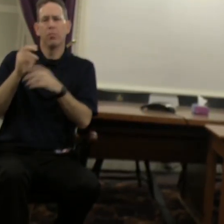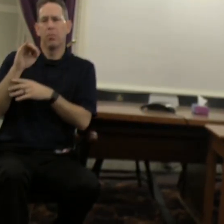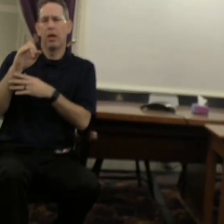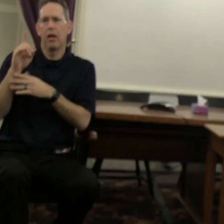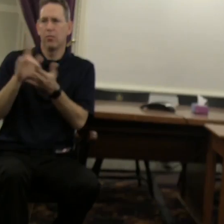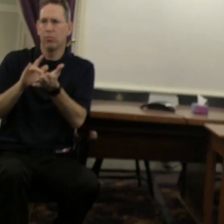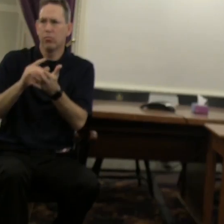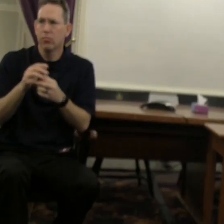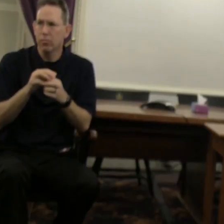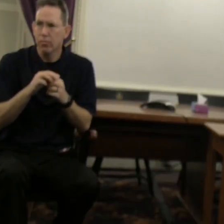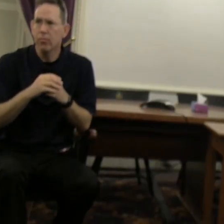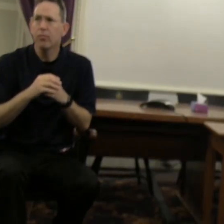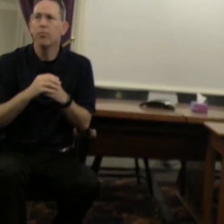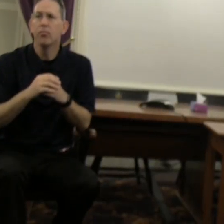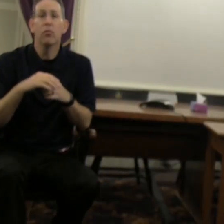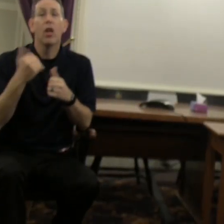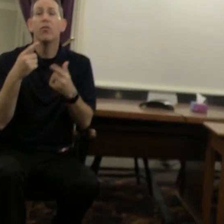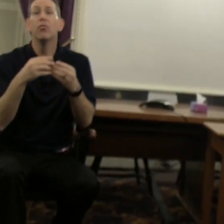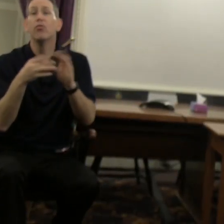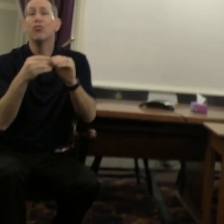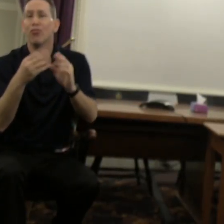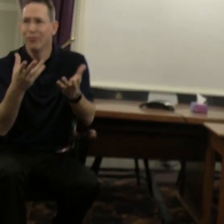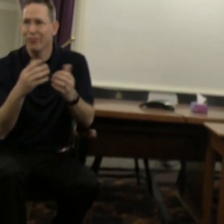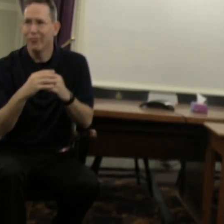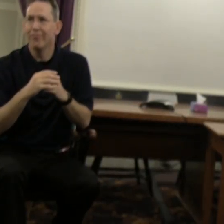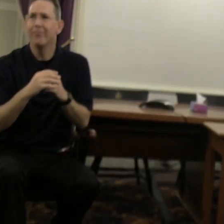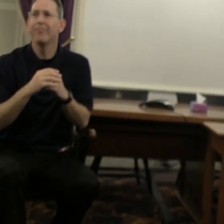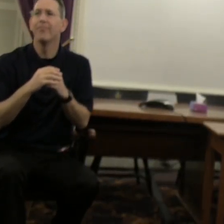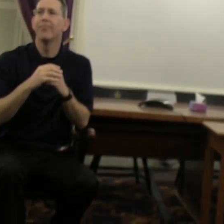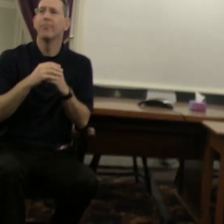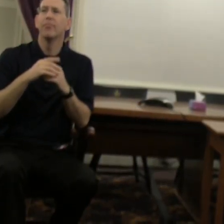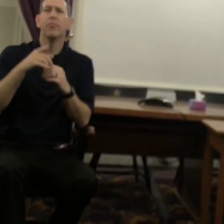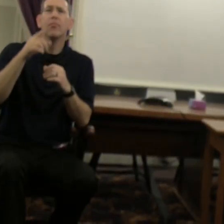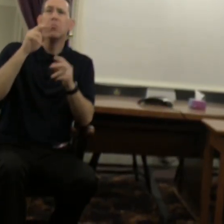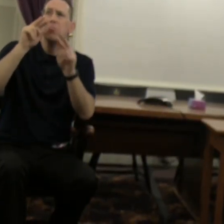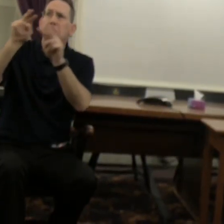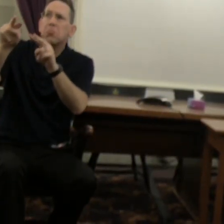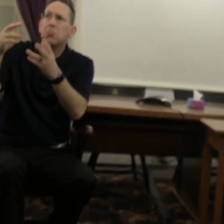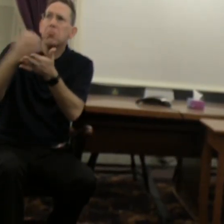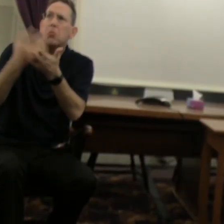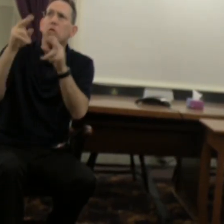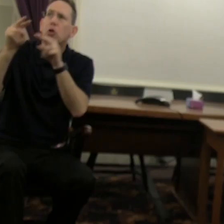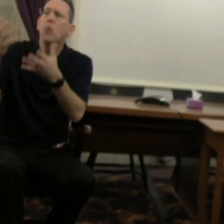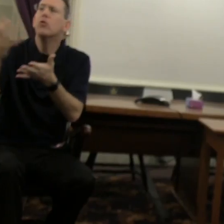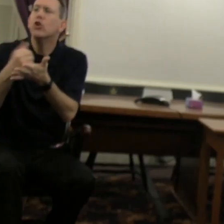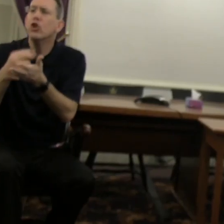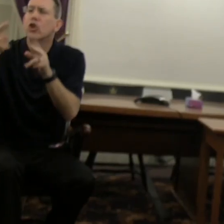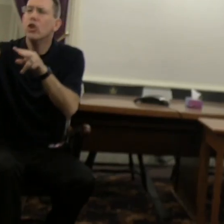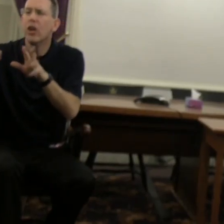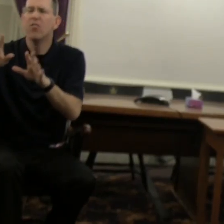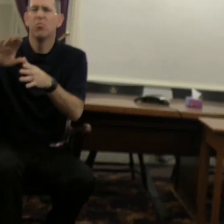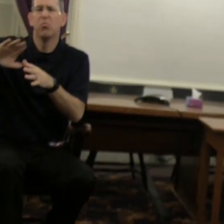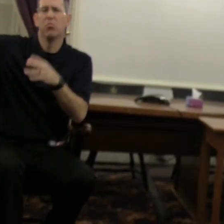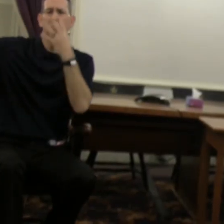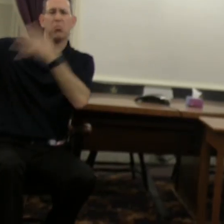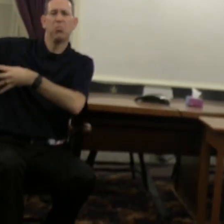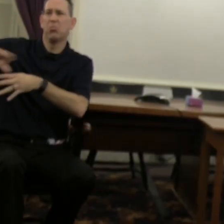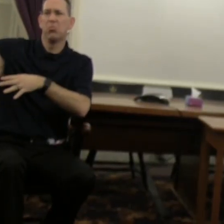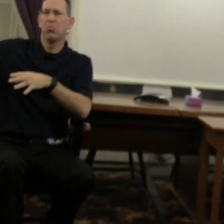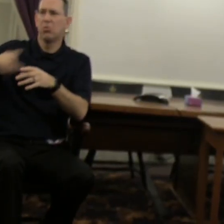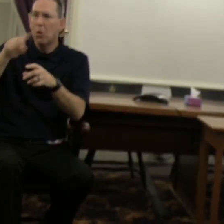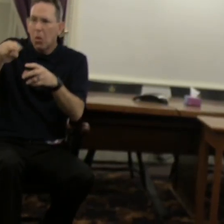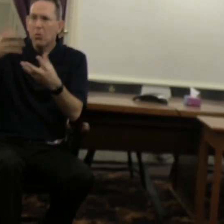single and $15,000 for a couple, more in line with thresholds in many other states. Two,